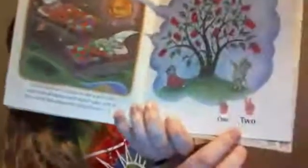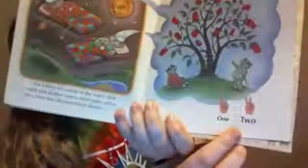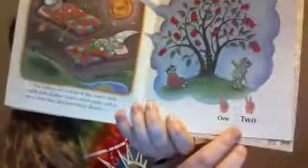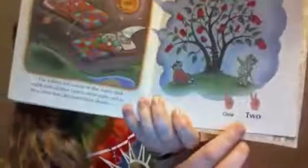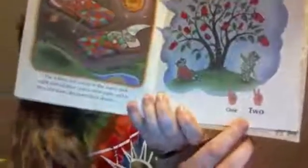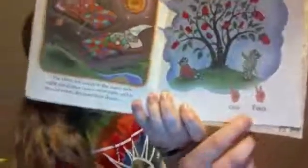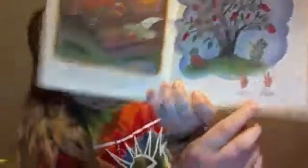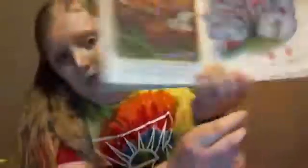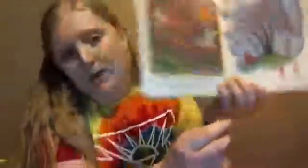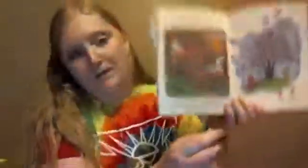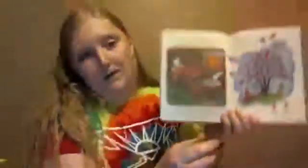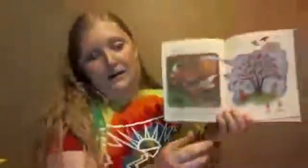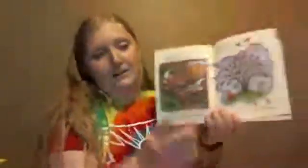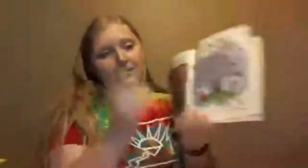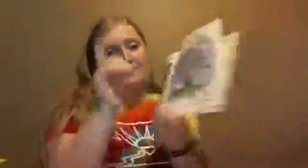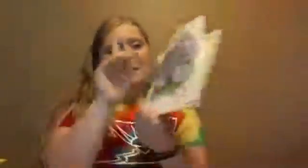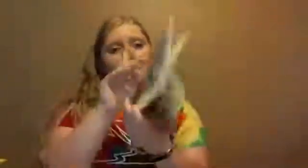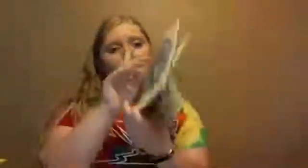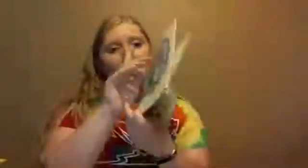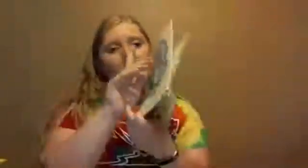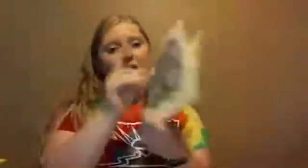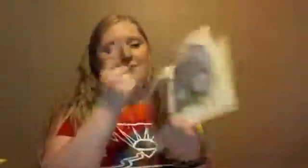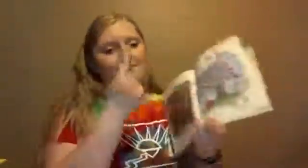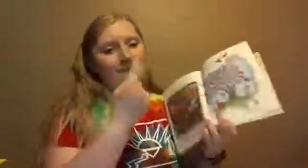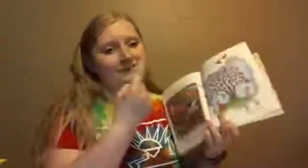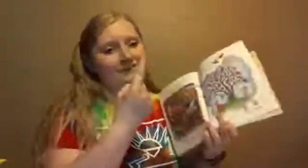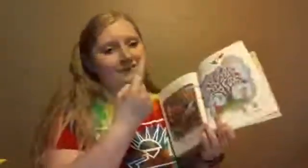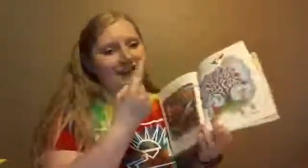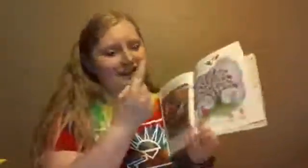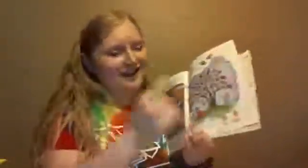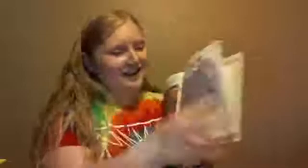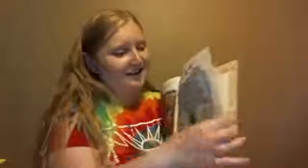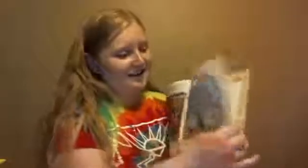here. But remember, palm facing us.